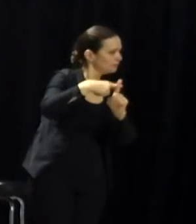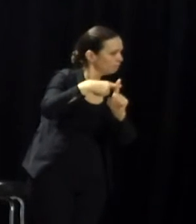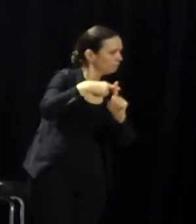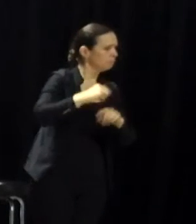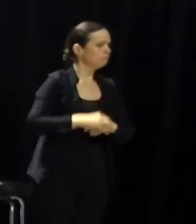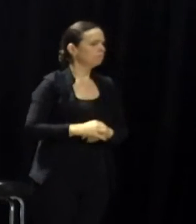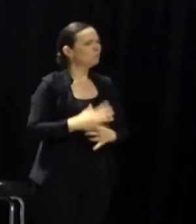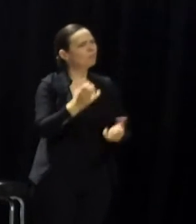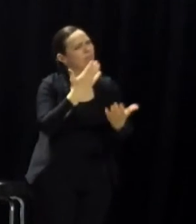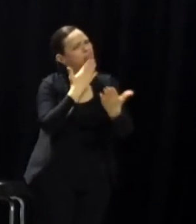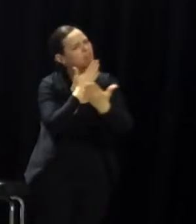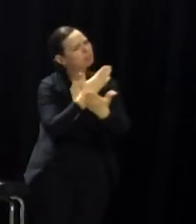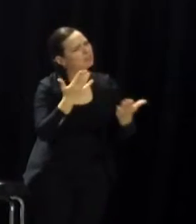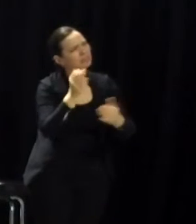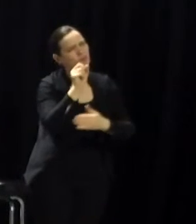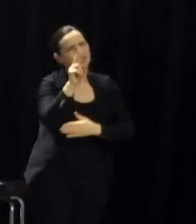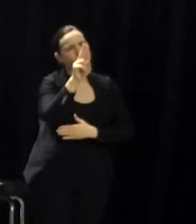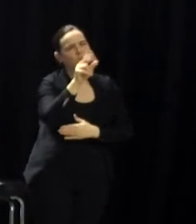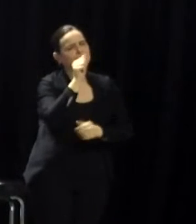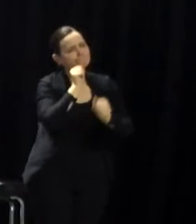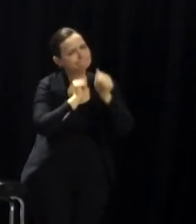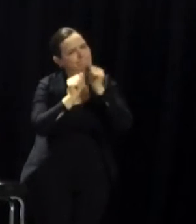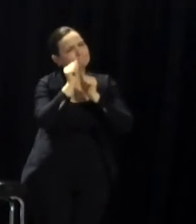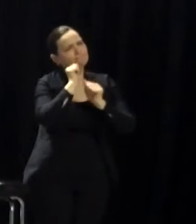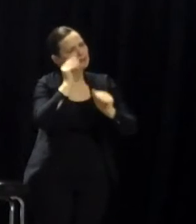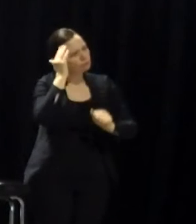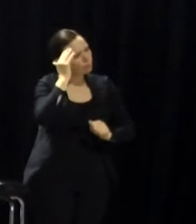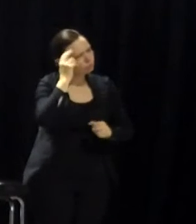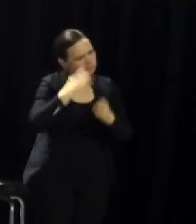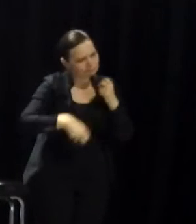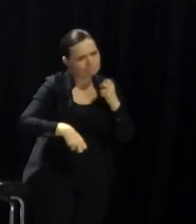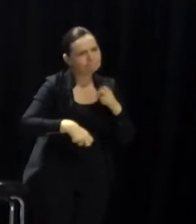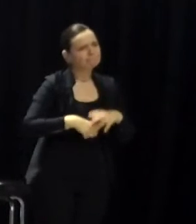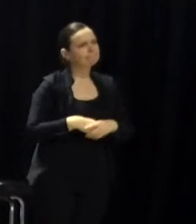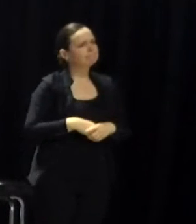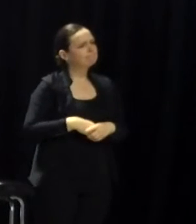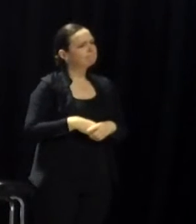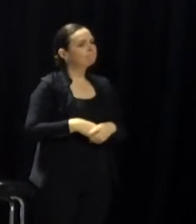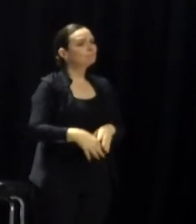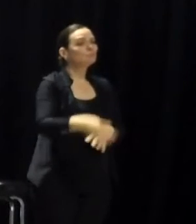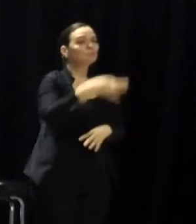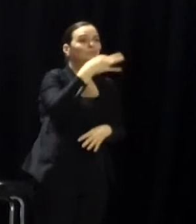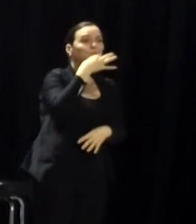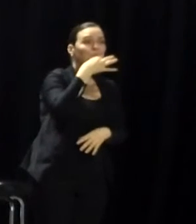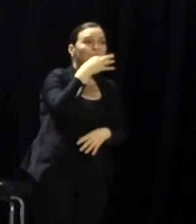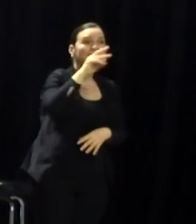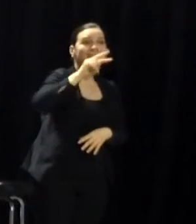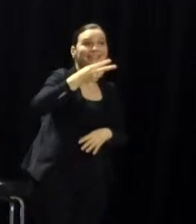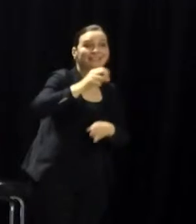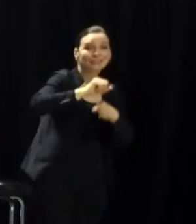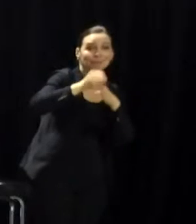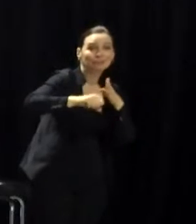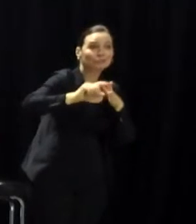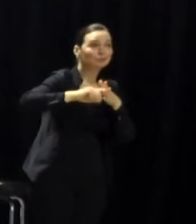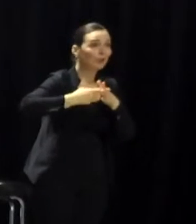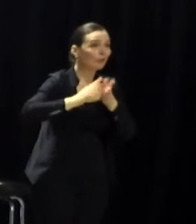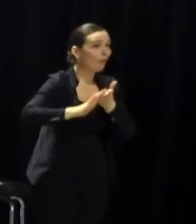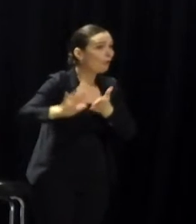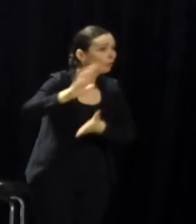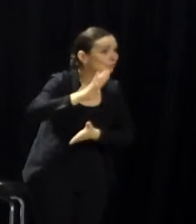together moving forward. And eventually we'll get a second semester going on campus. Questions?